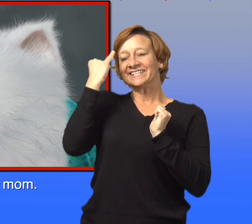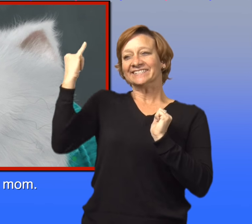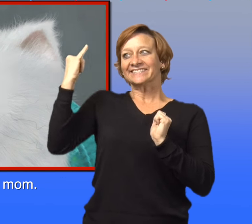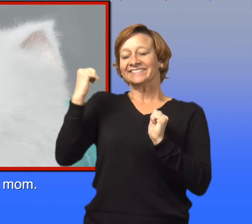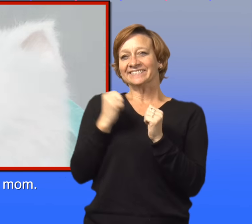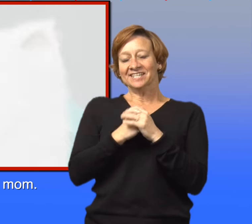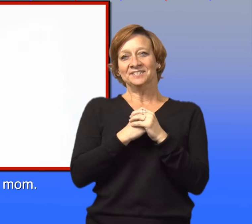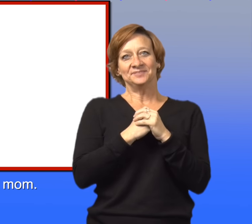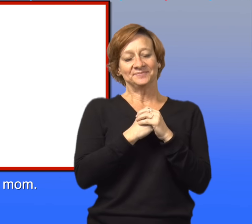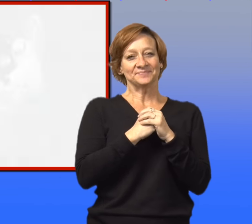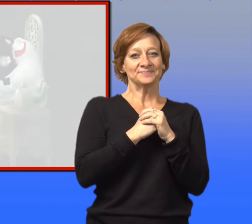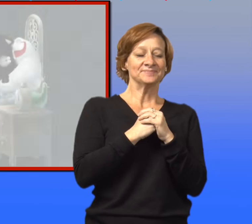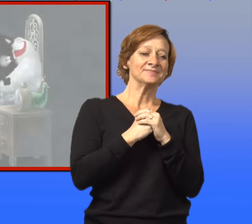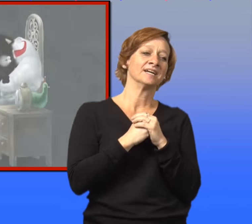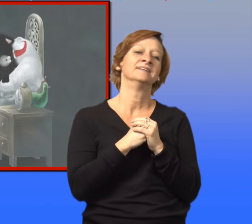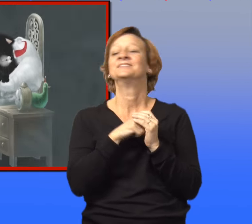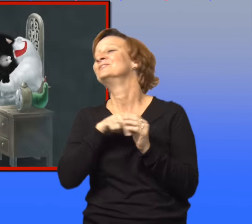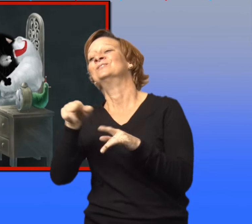said his mum.